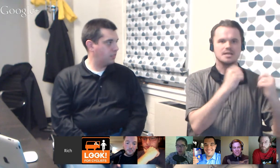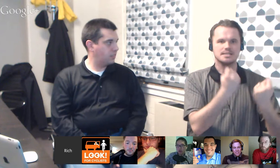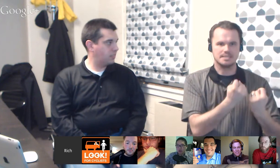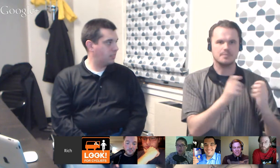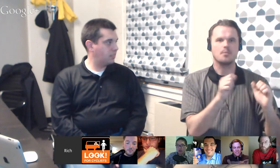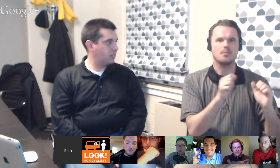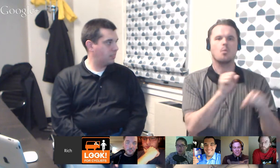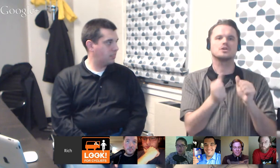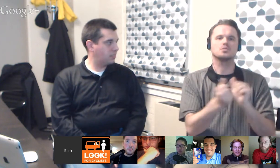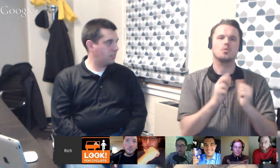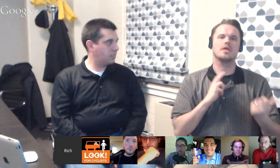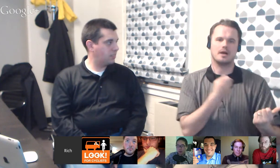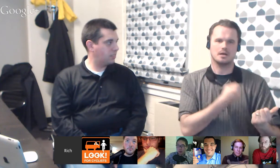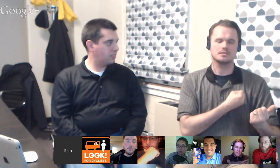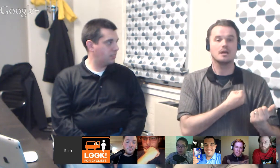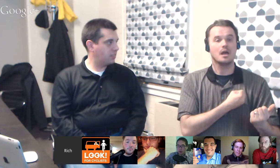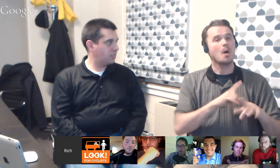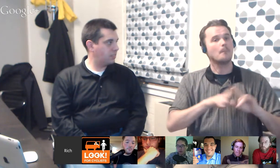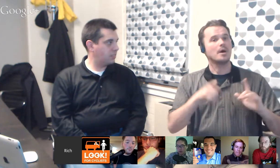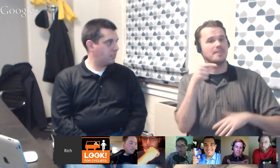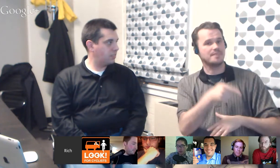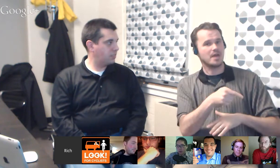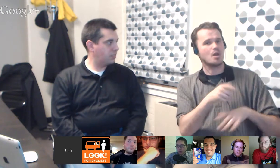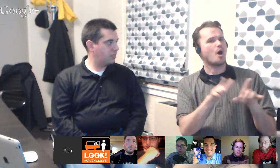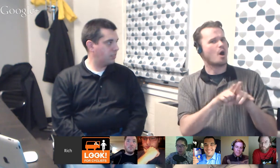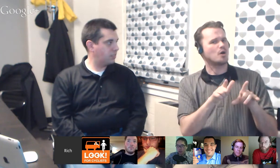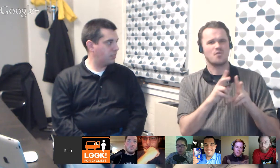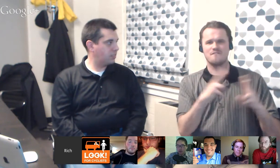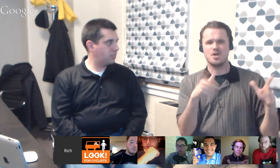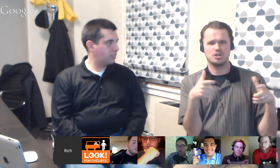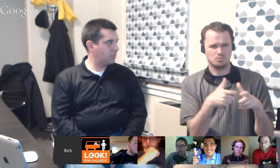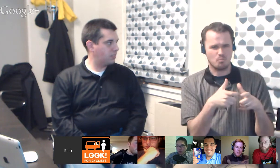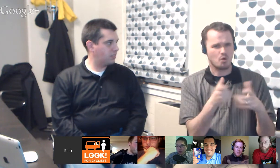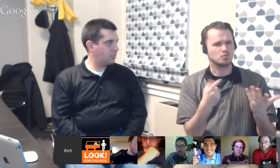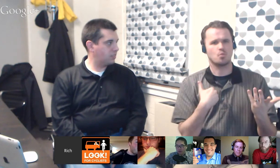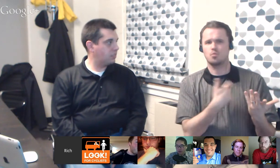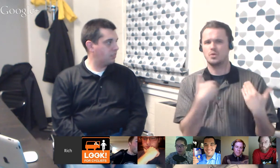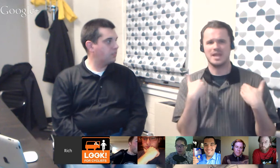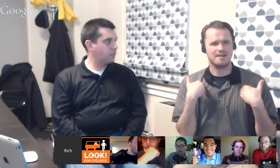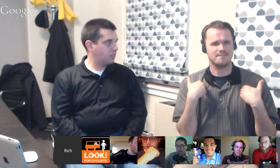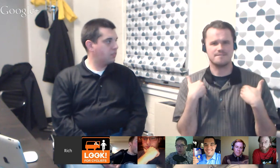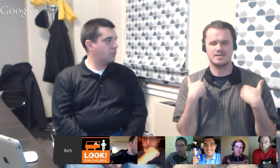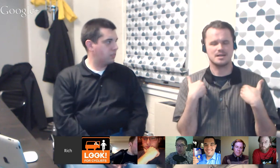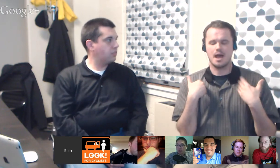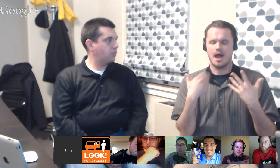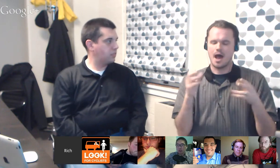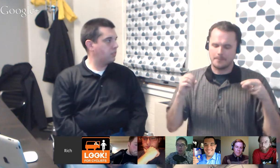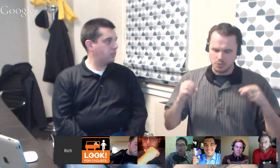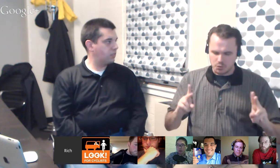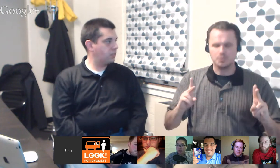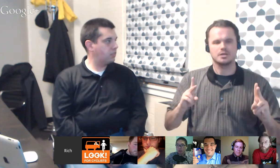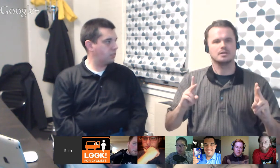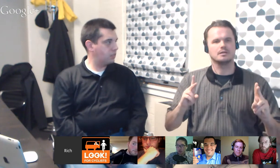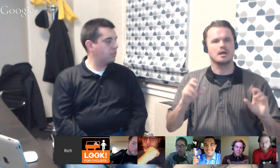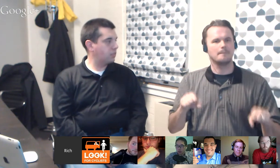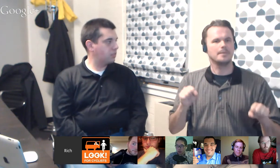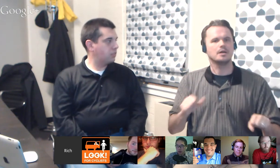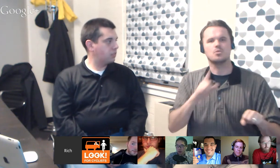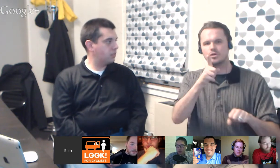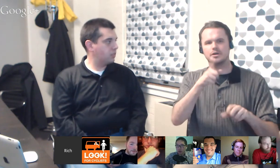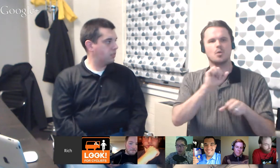with us, but they're also very small. So we kind of have the opportunity and the ability to